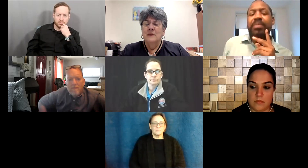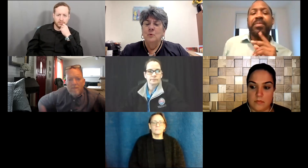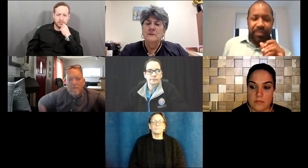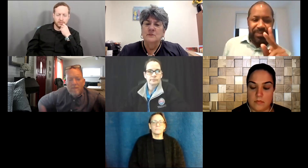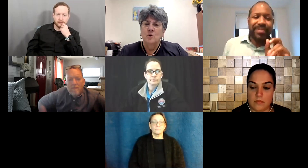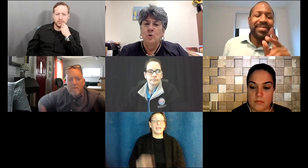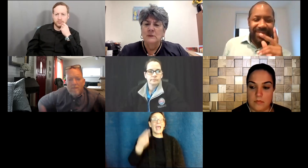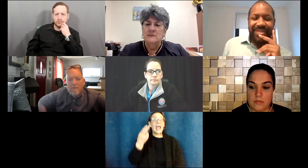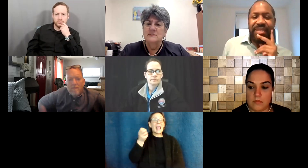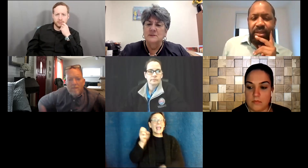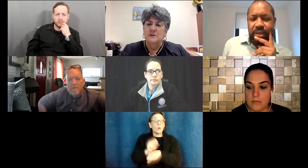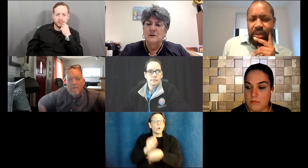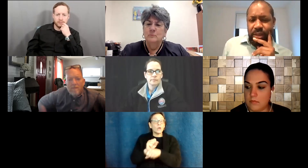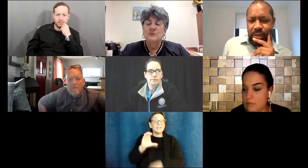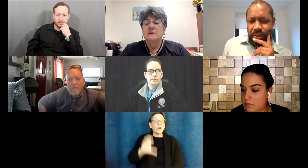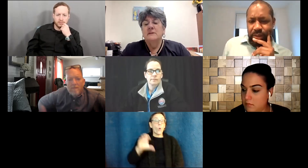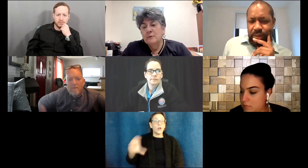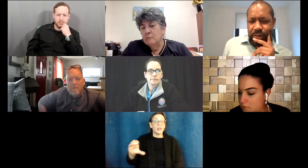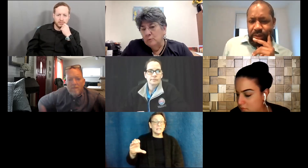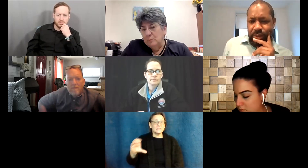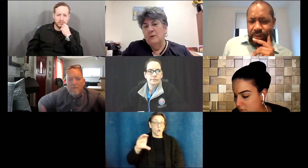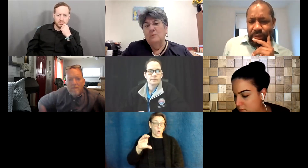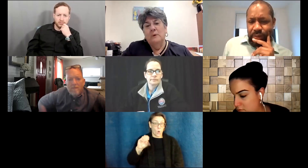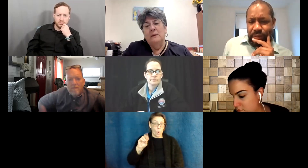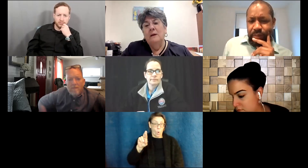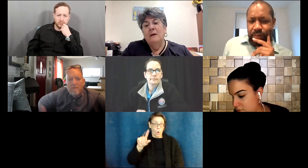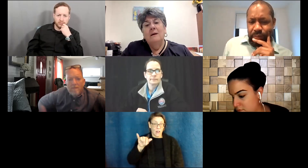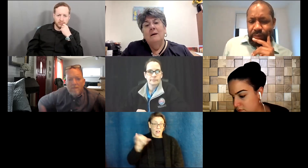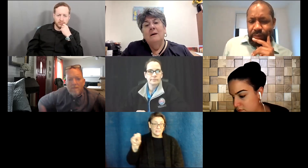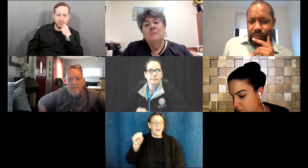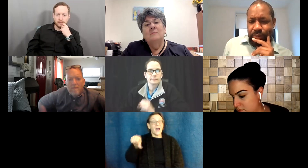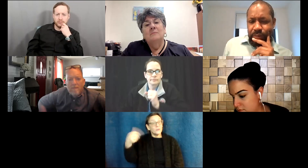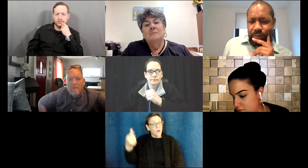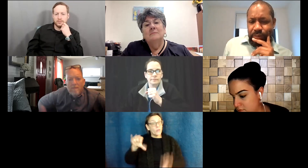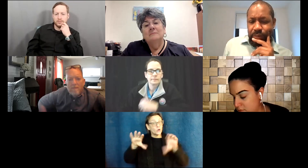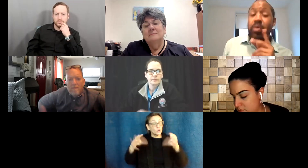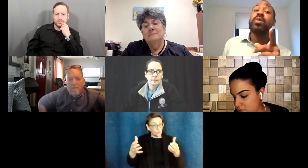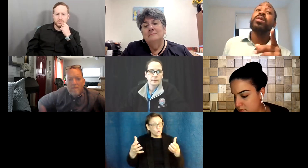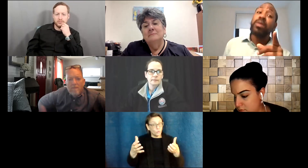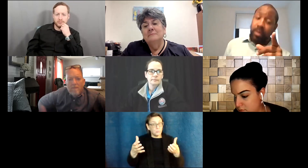And he works at the Corliss Center, which is another group that we